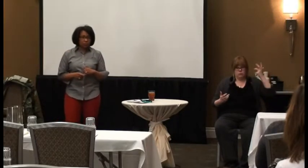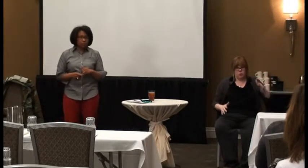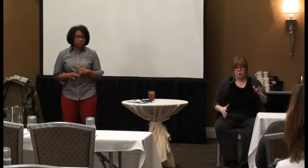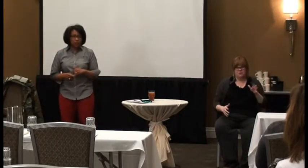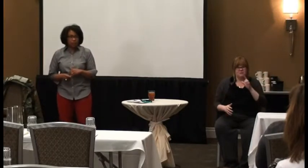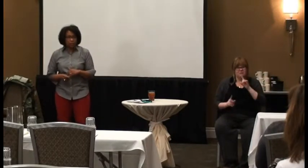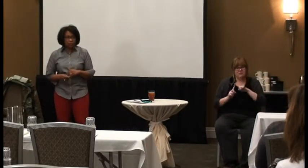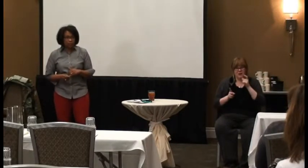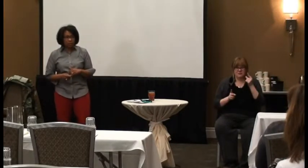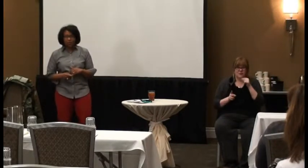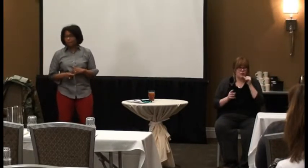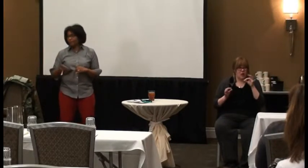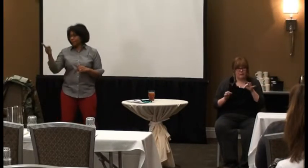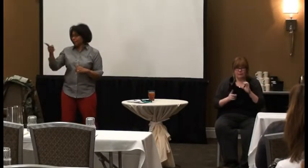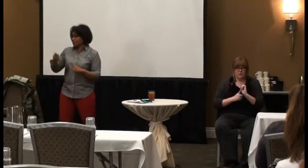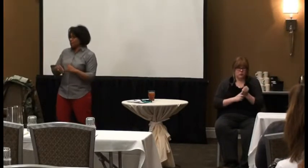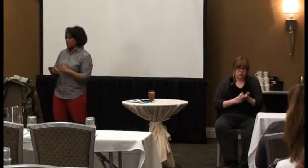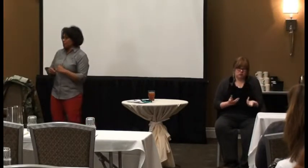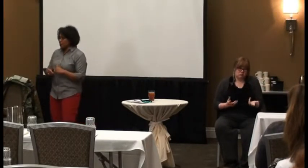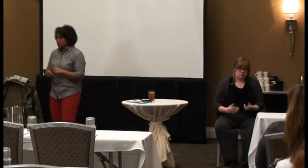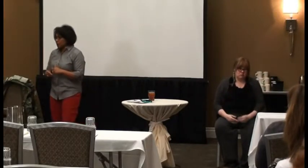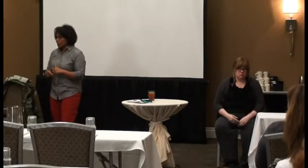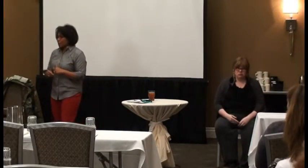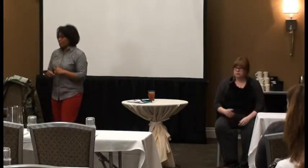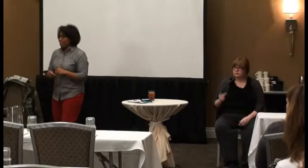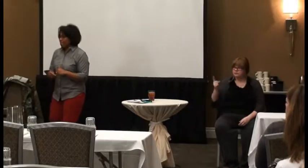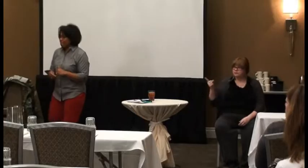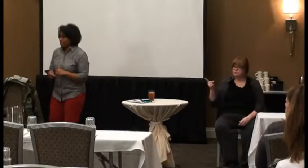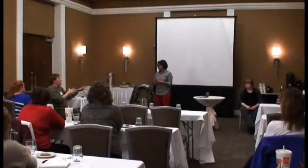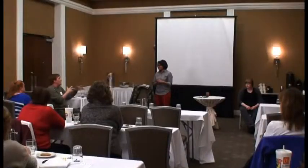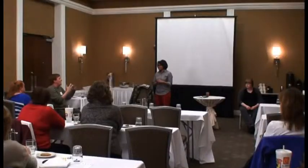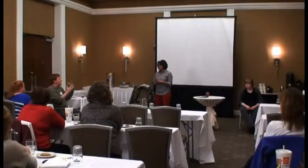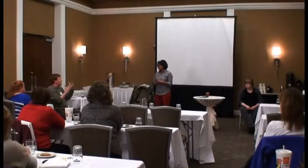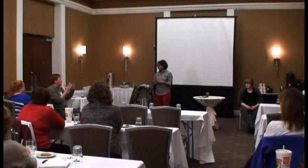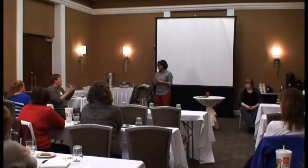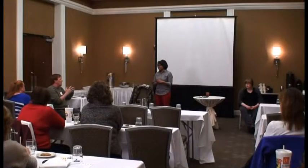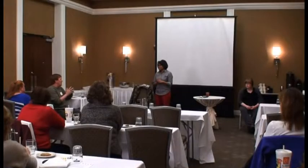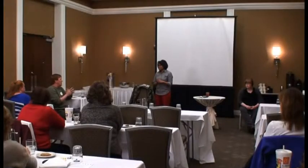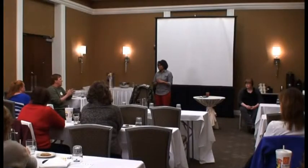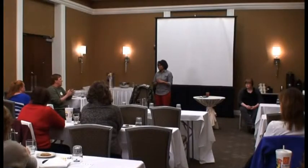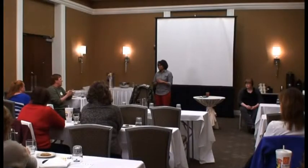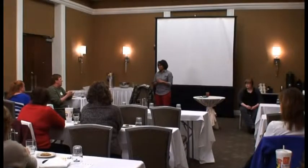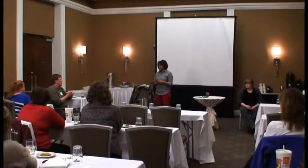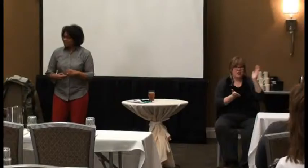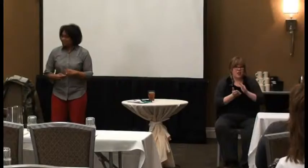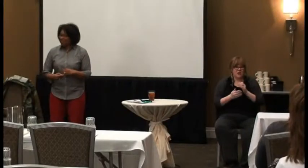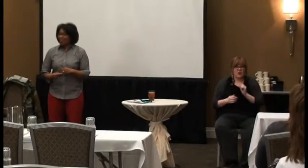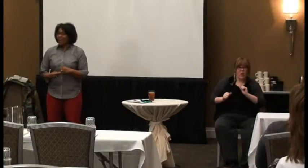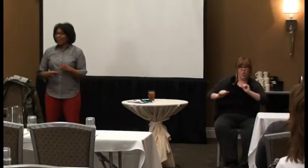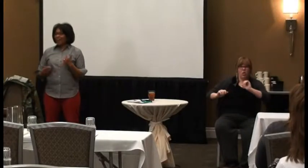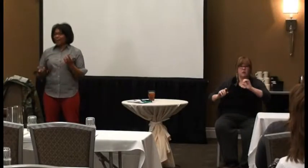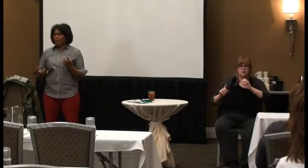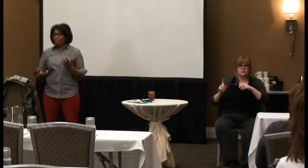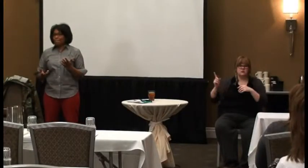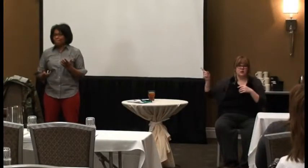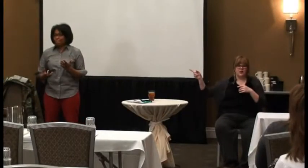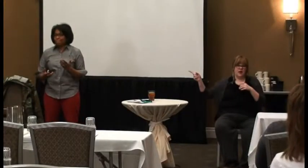situation. So, Does any medication make a kid less oppositional?